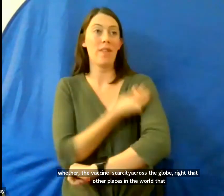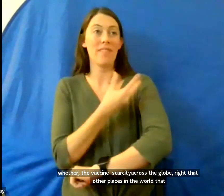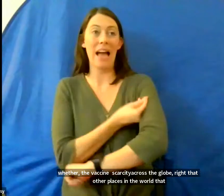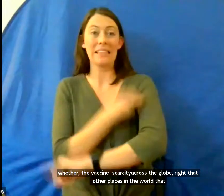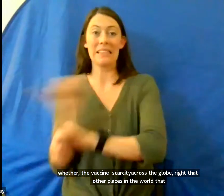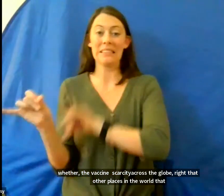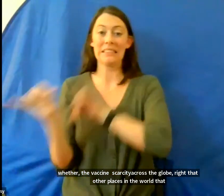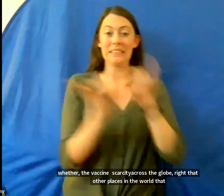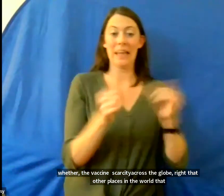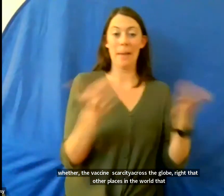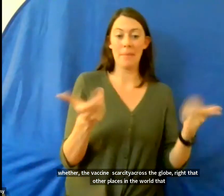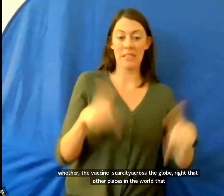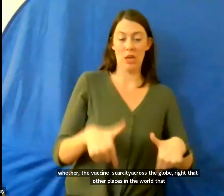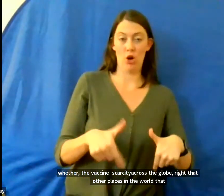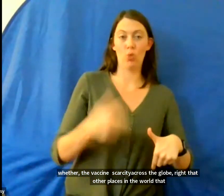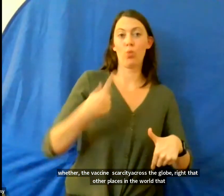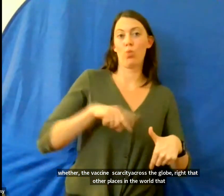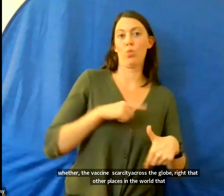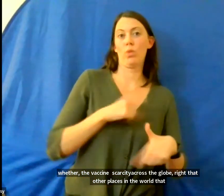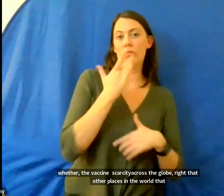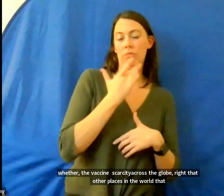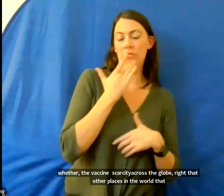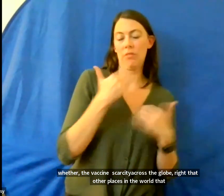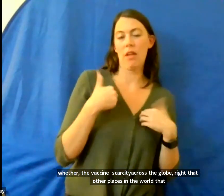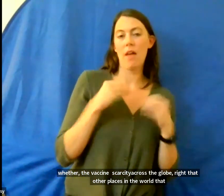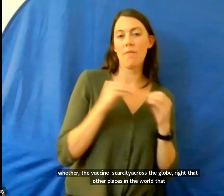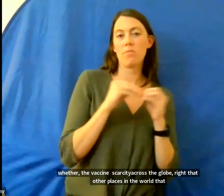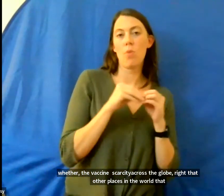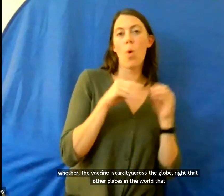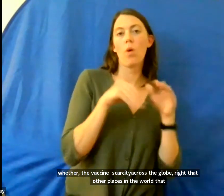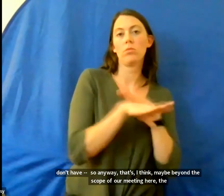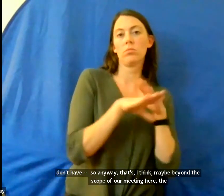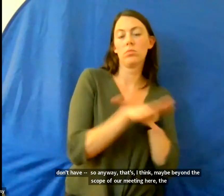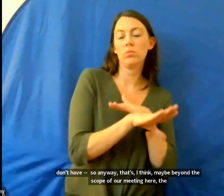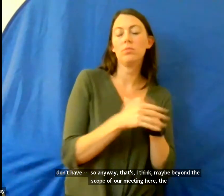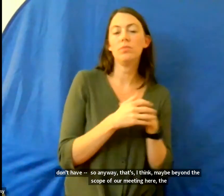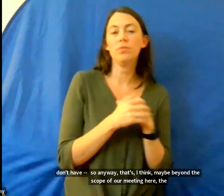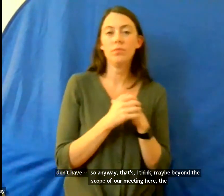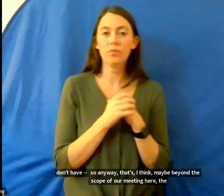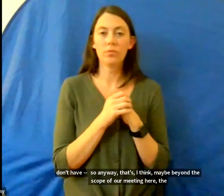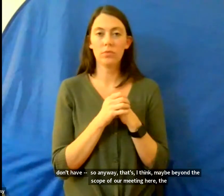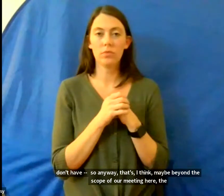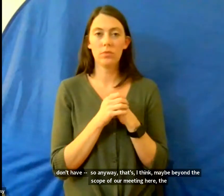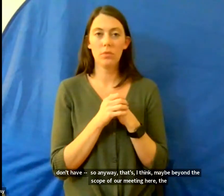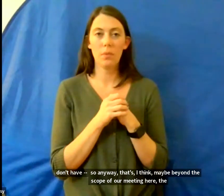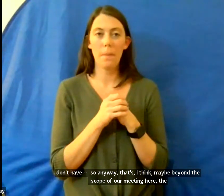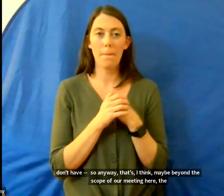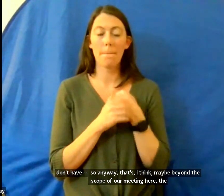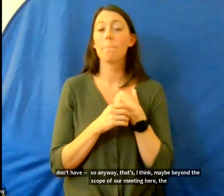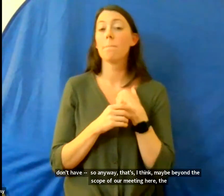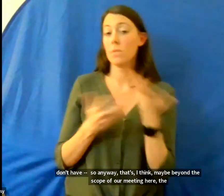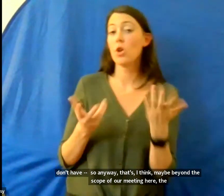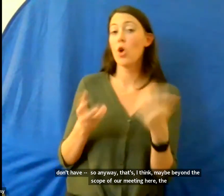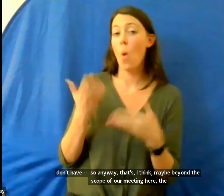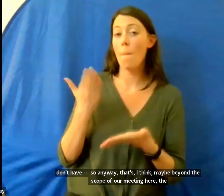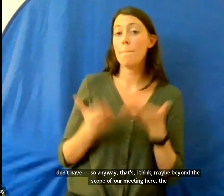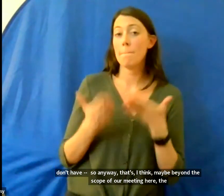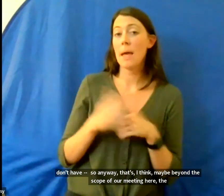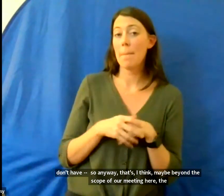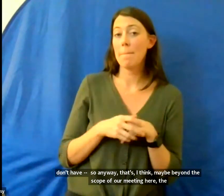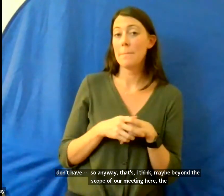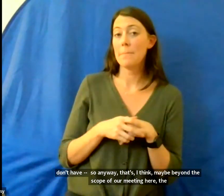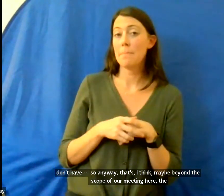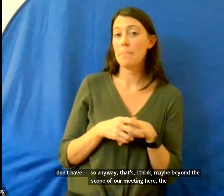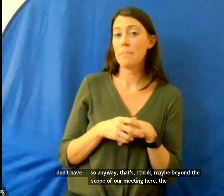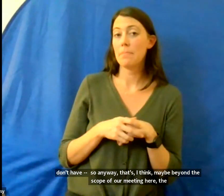of our meeting here, the global health inequities. But but maybe over time, people here will go on